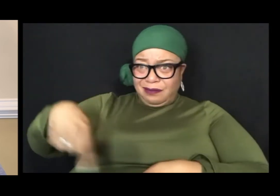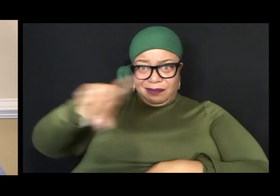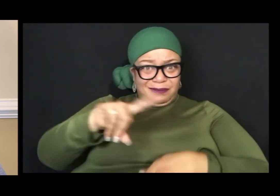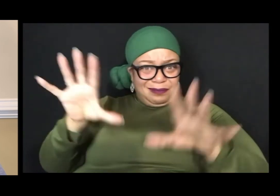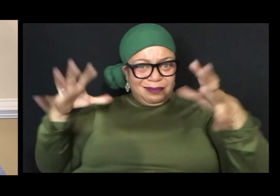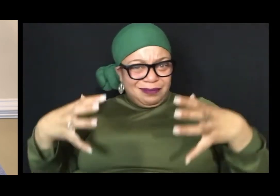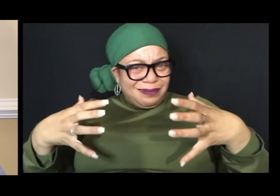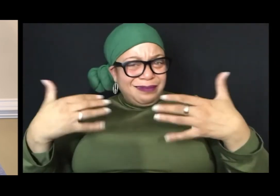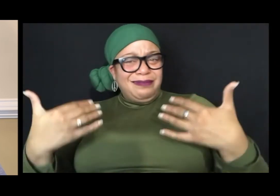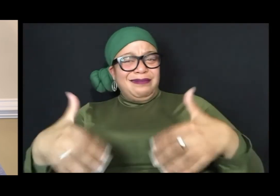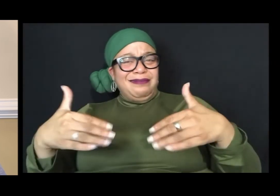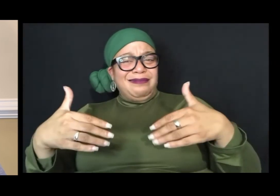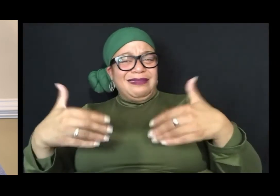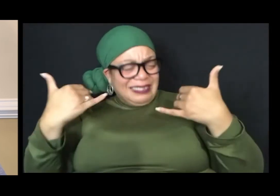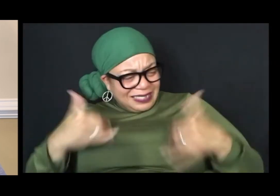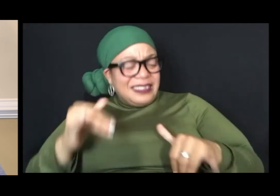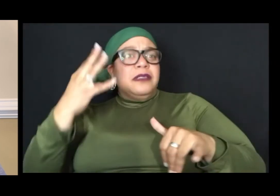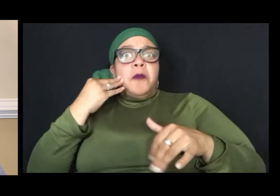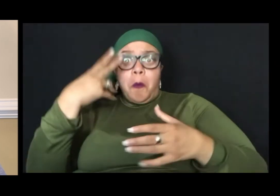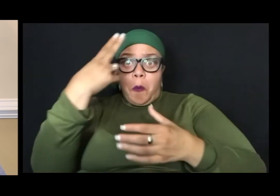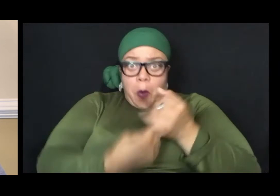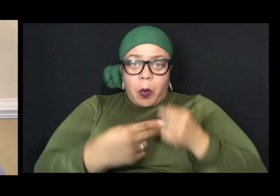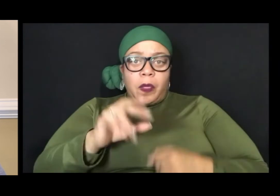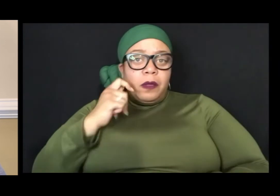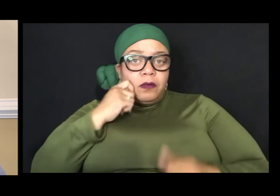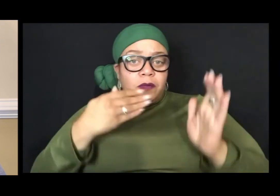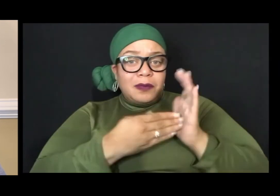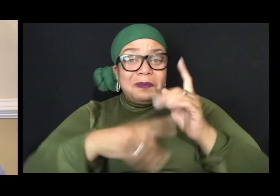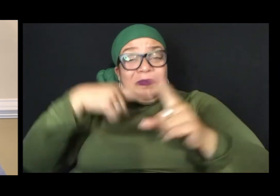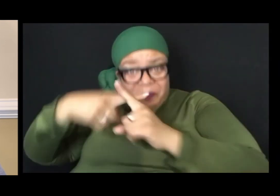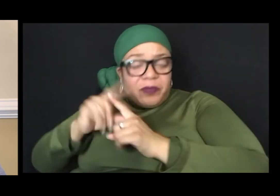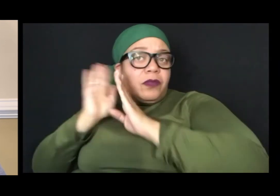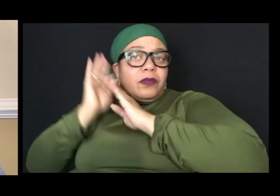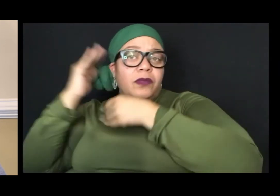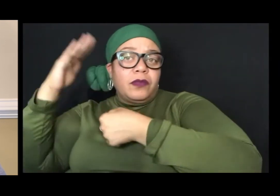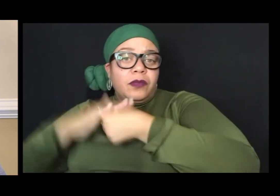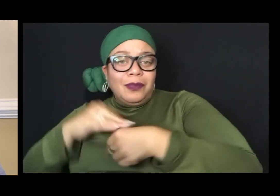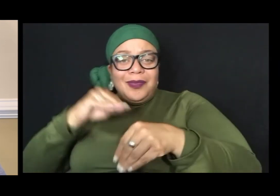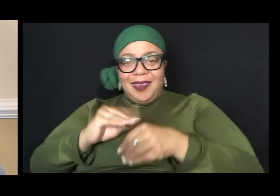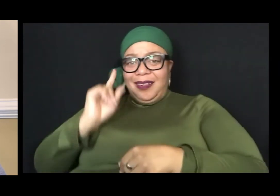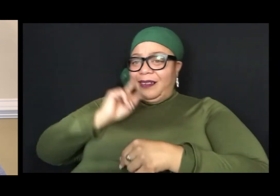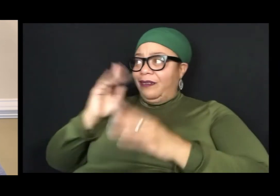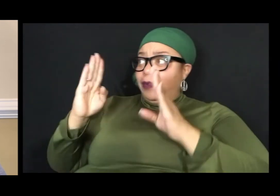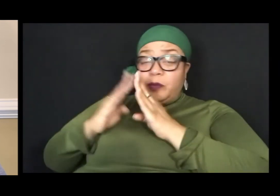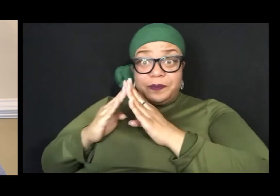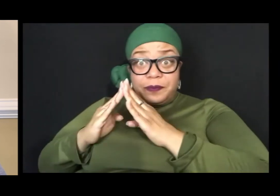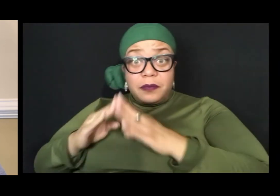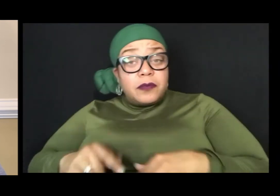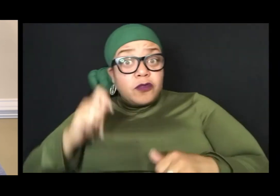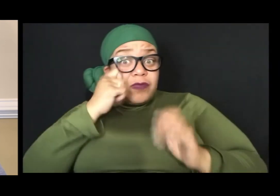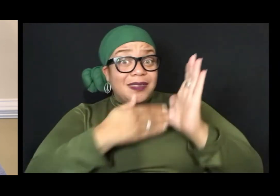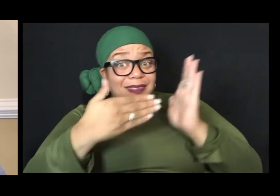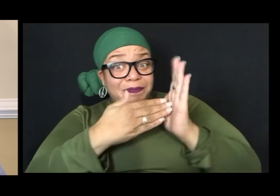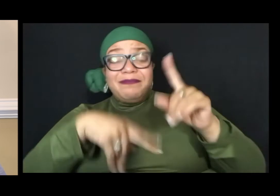brown deaf individuals experience both racism and autism in the deaf community. Racism